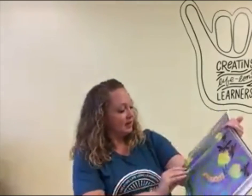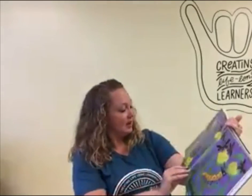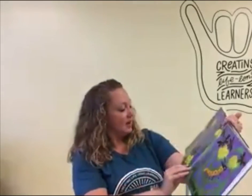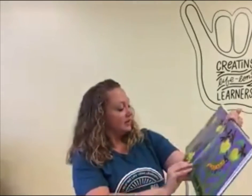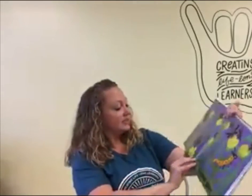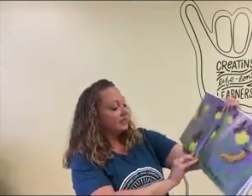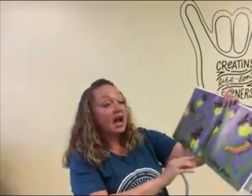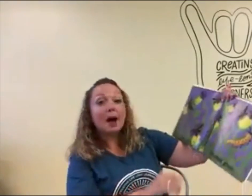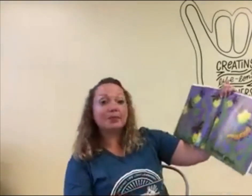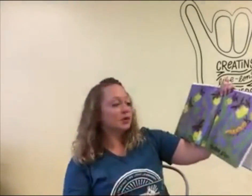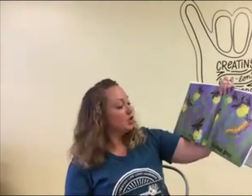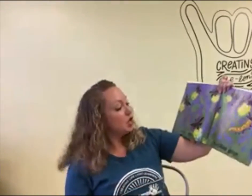Stop, go.